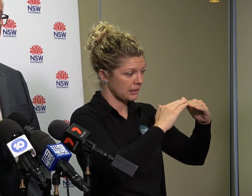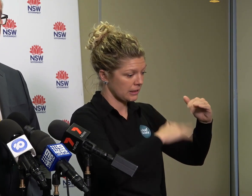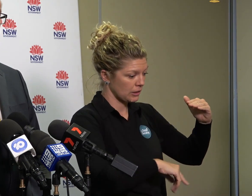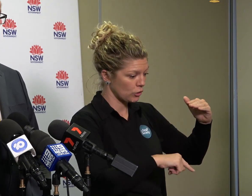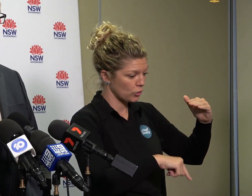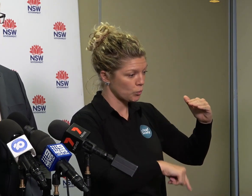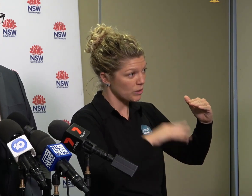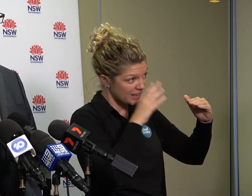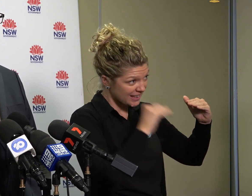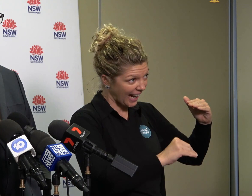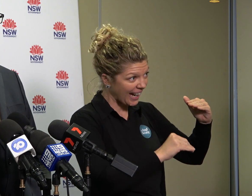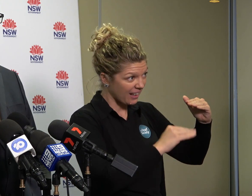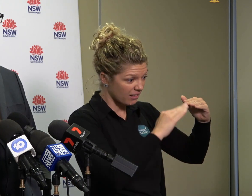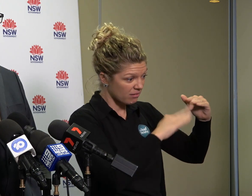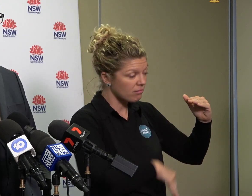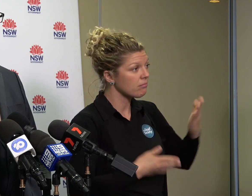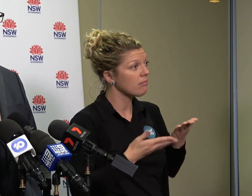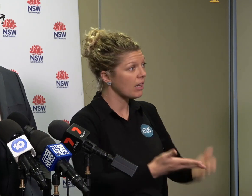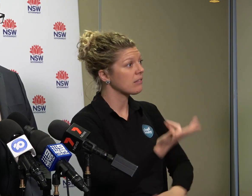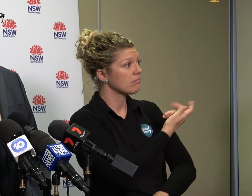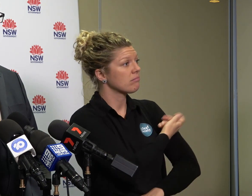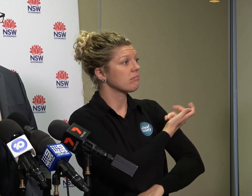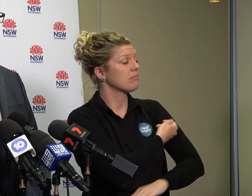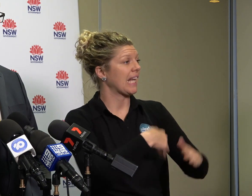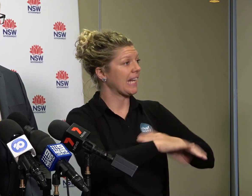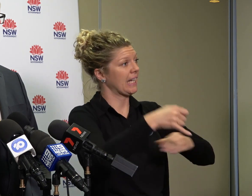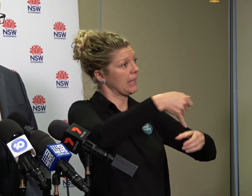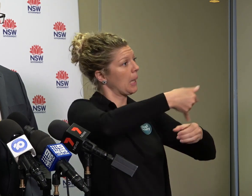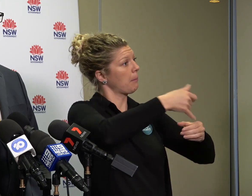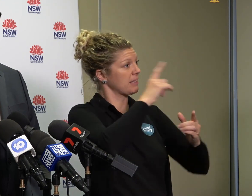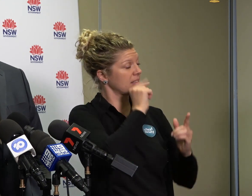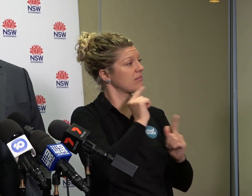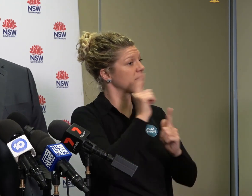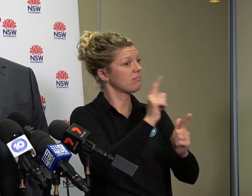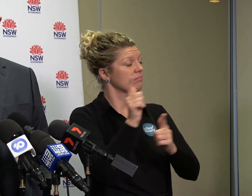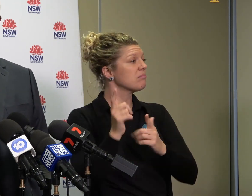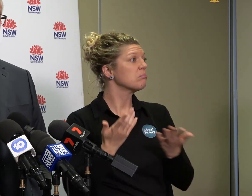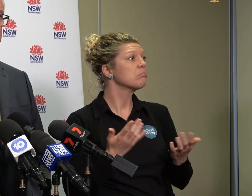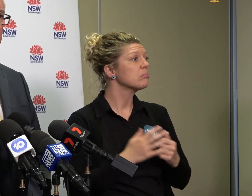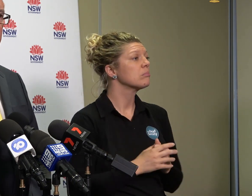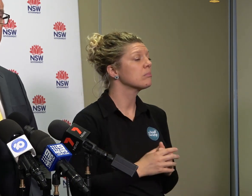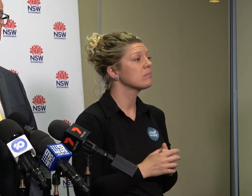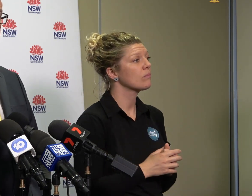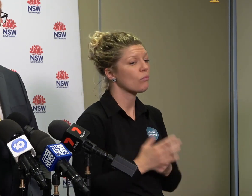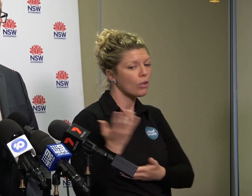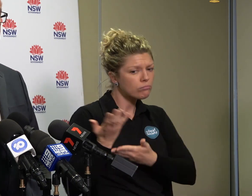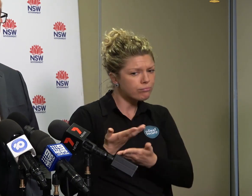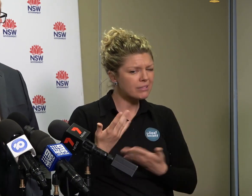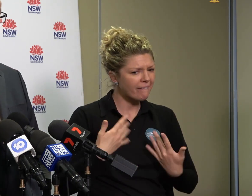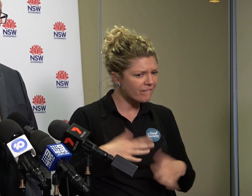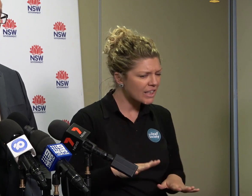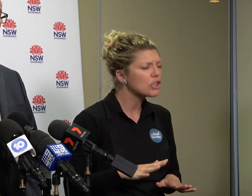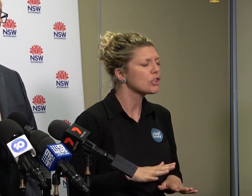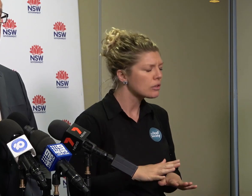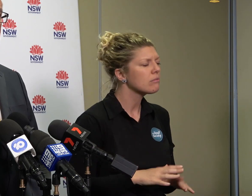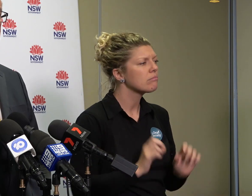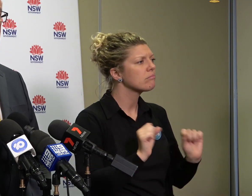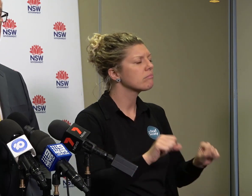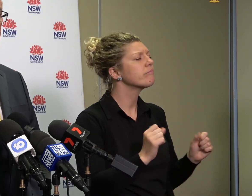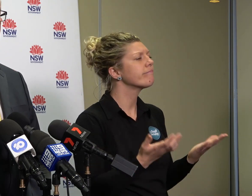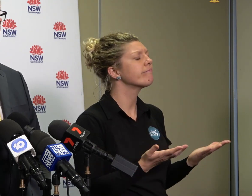10. And that's a focus that we've got, particularly in concert with Dr. Chant and her team, on the